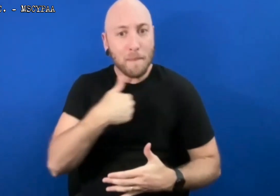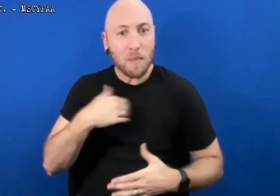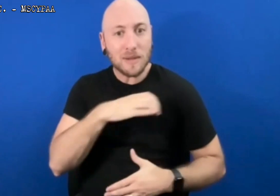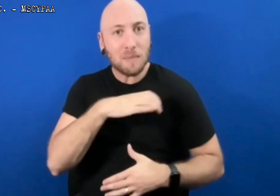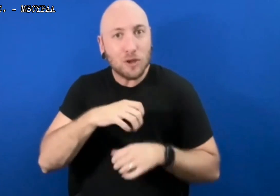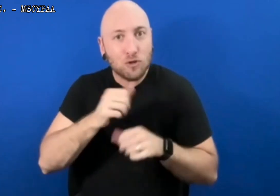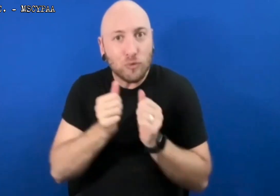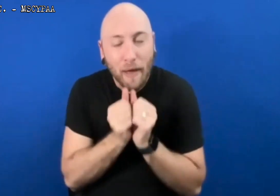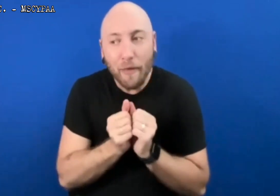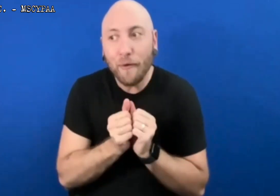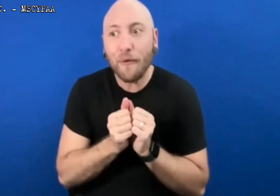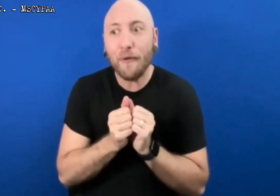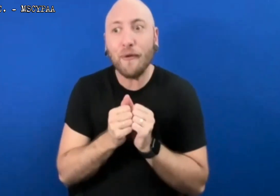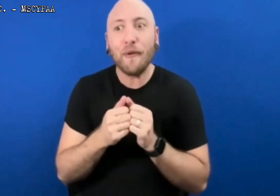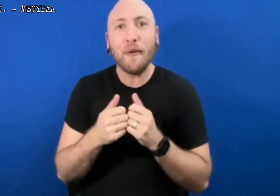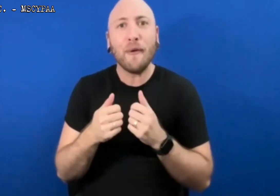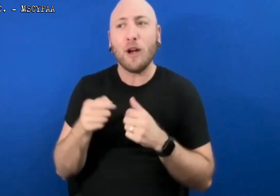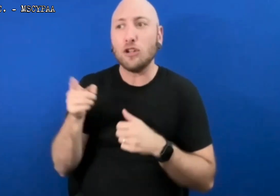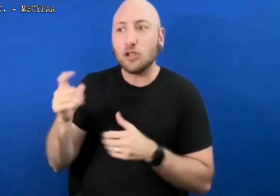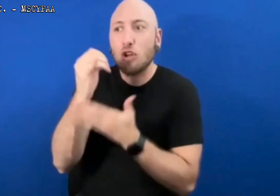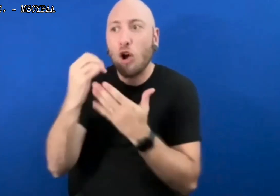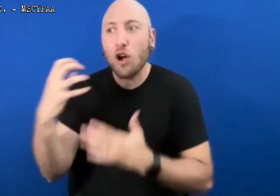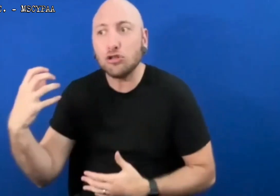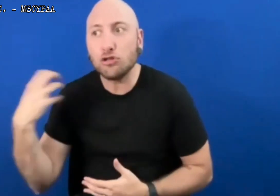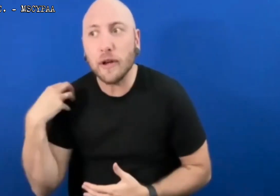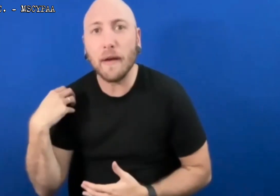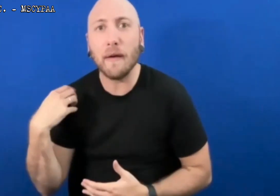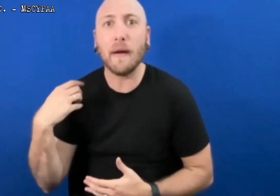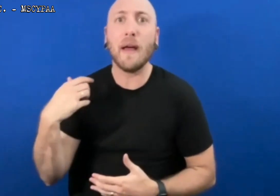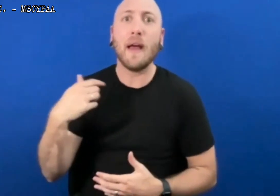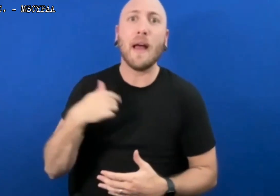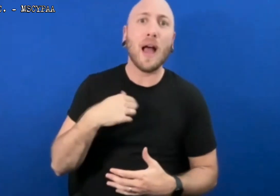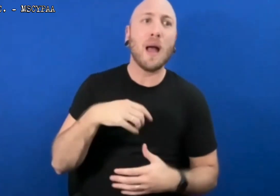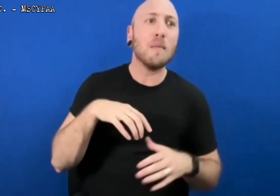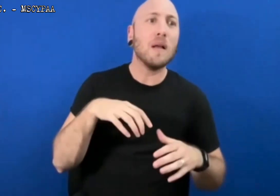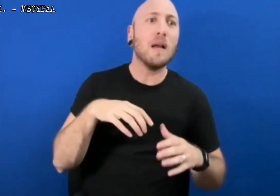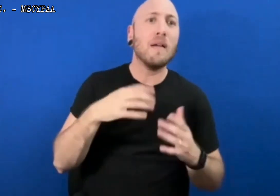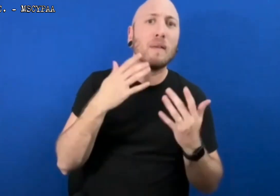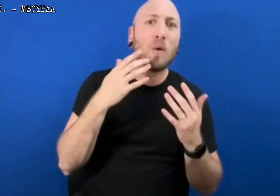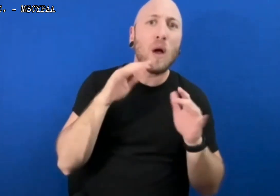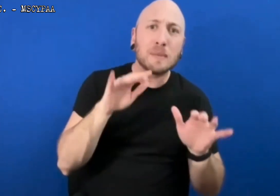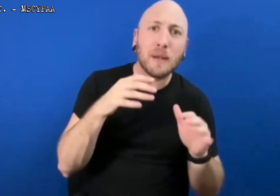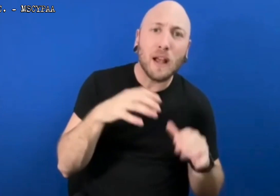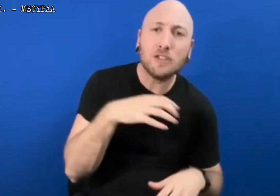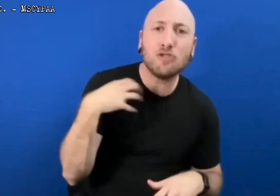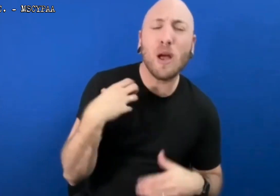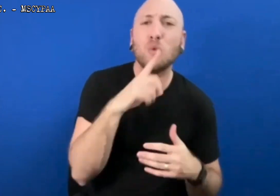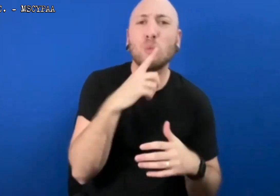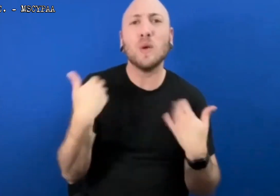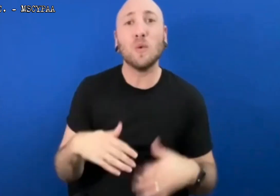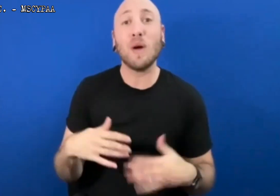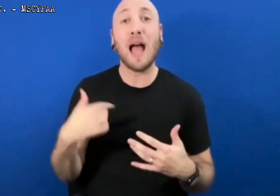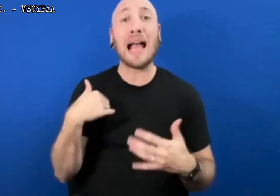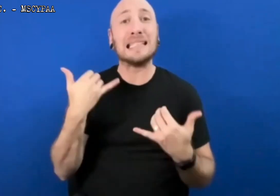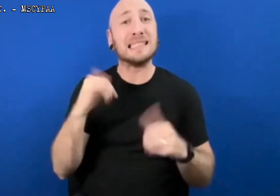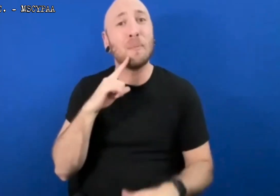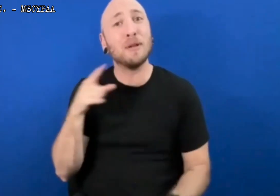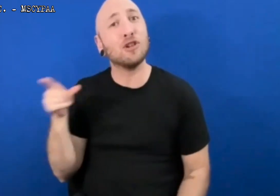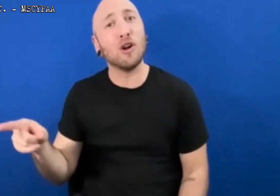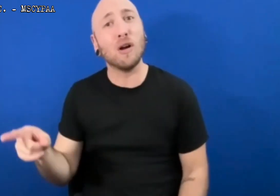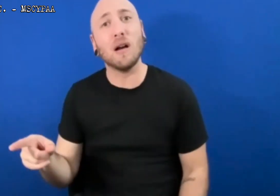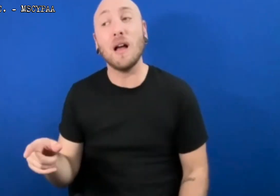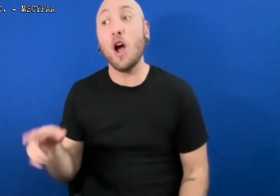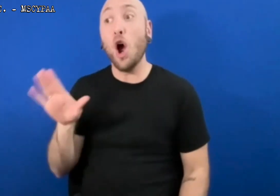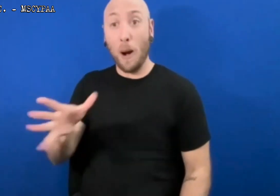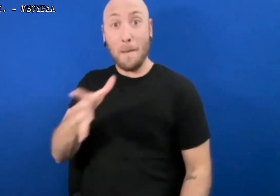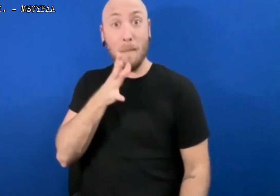we did everything together. Like it was just absolutely devastating. And like to this day, like I post about her, I miss her, I talk to her mother.